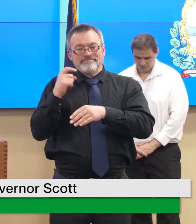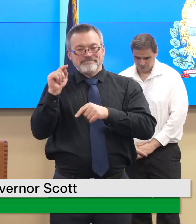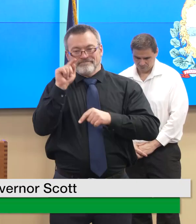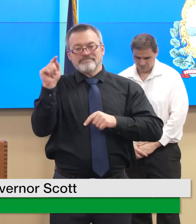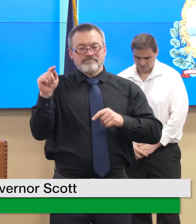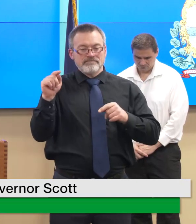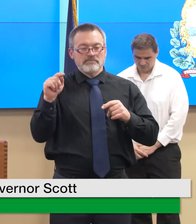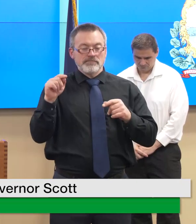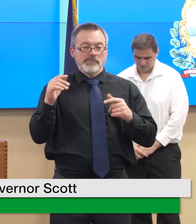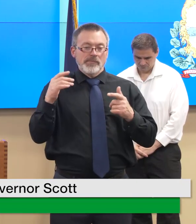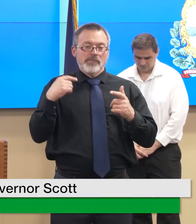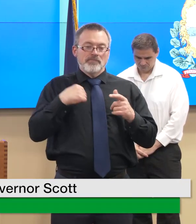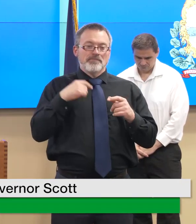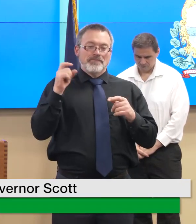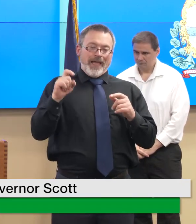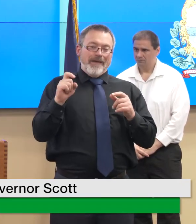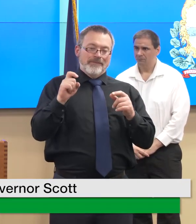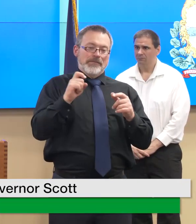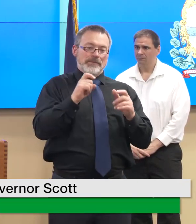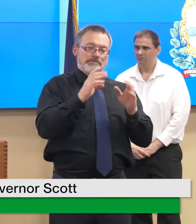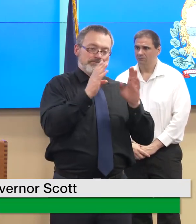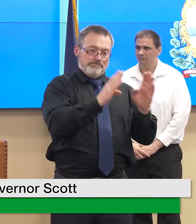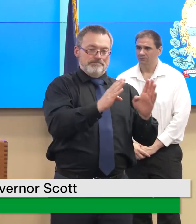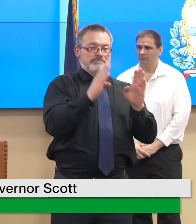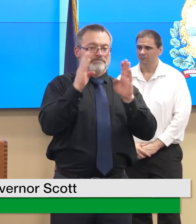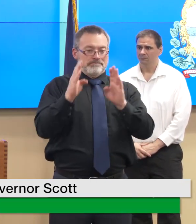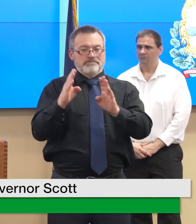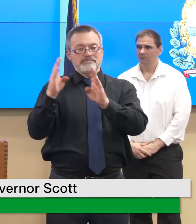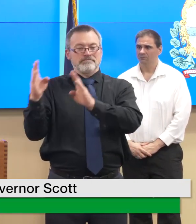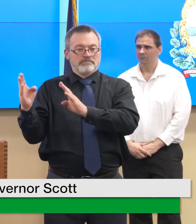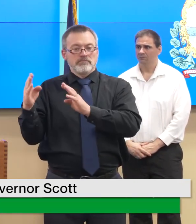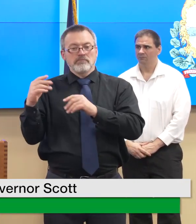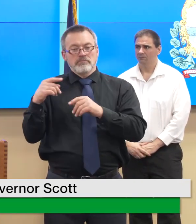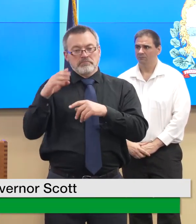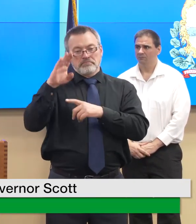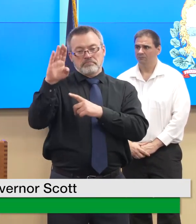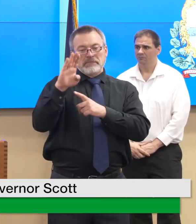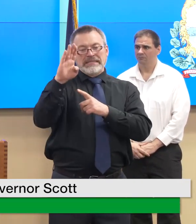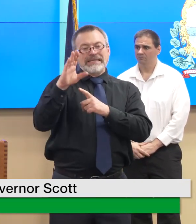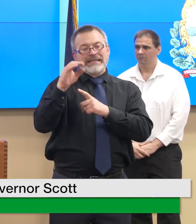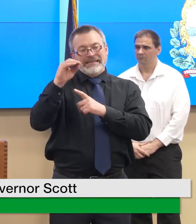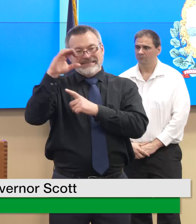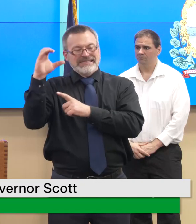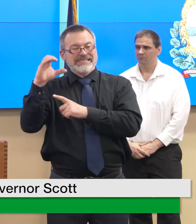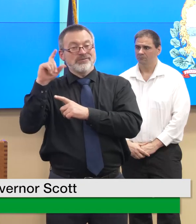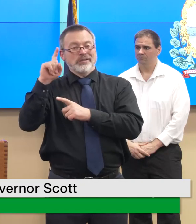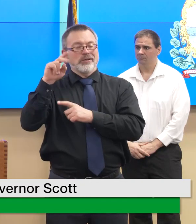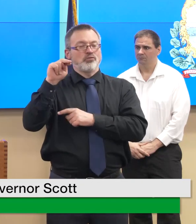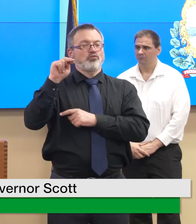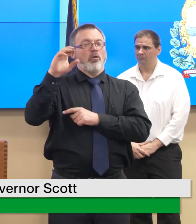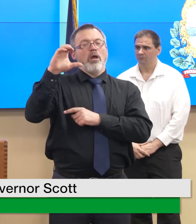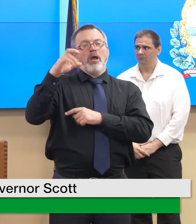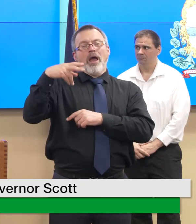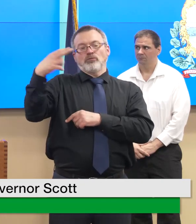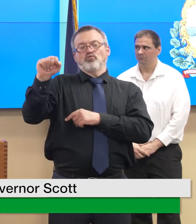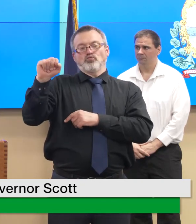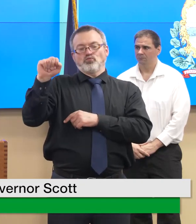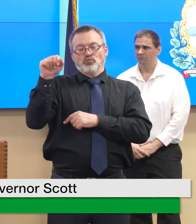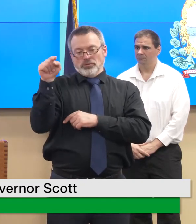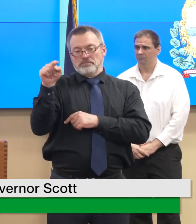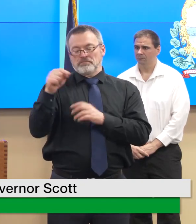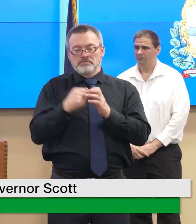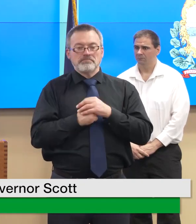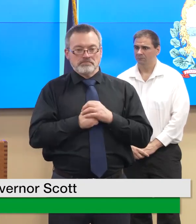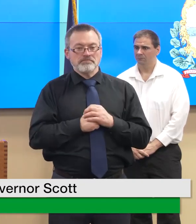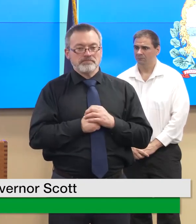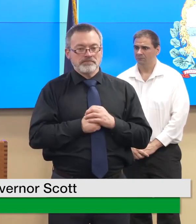are referred to as the B and C wings of North Country Union High School. Work has been completed in a portion of the